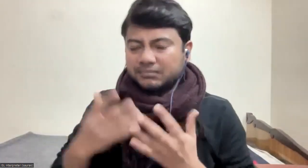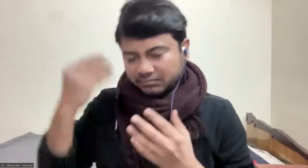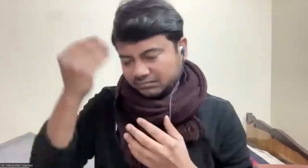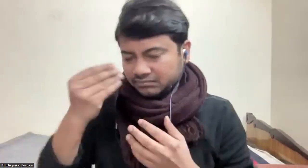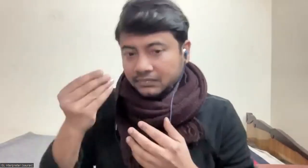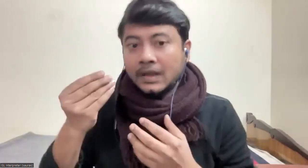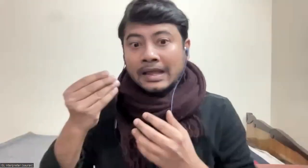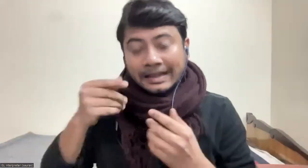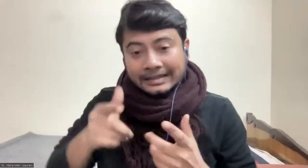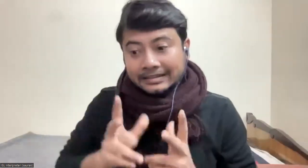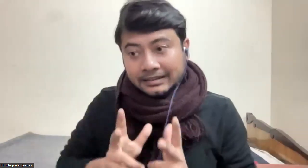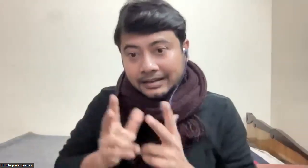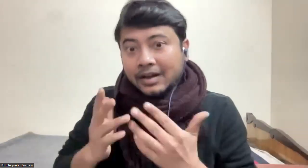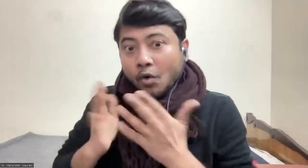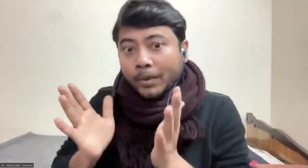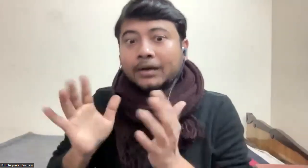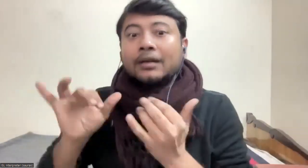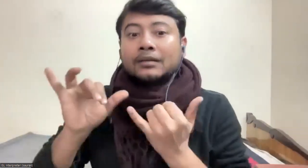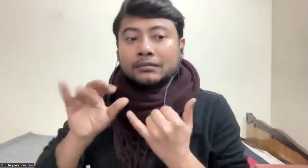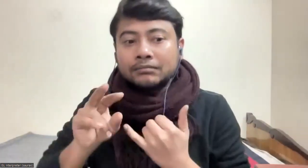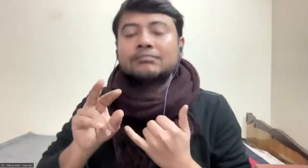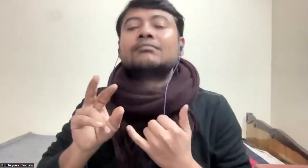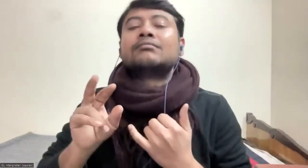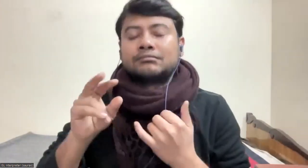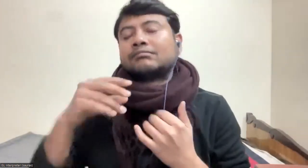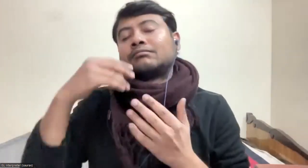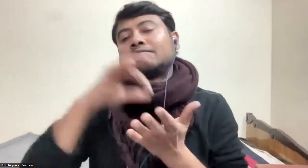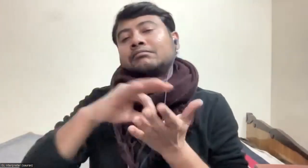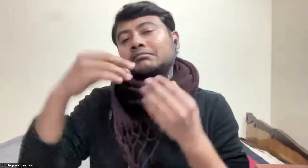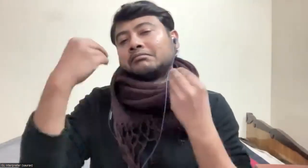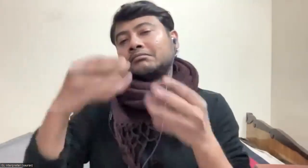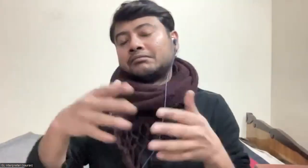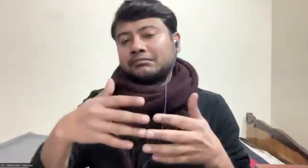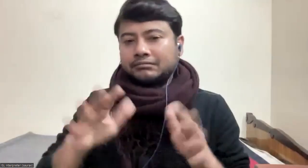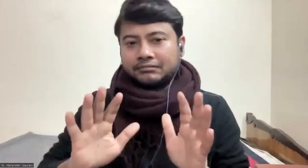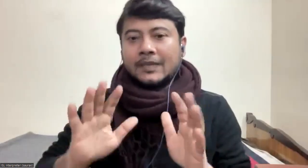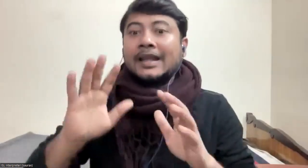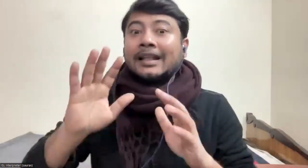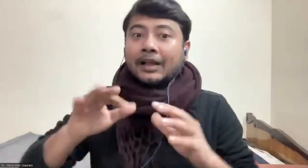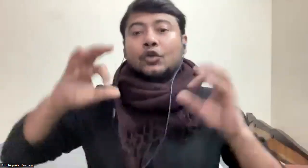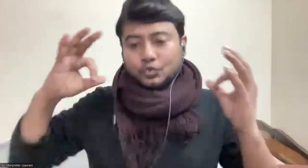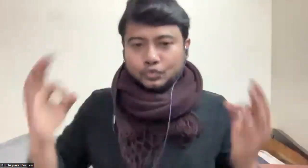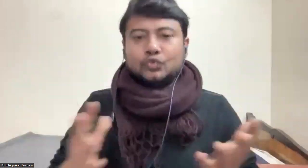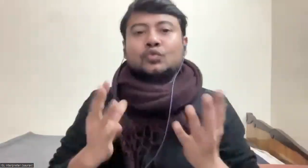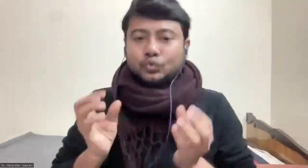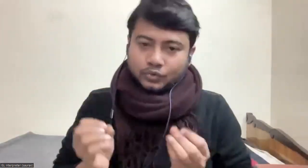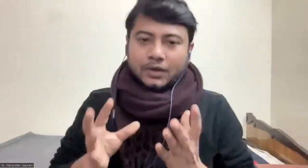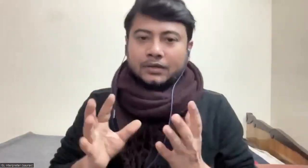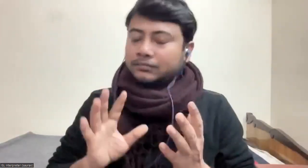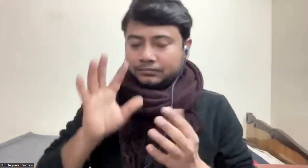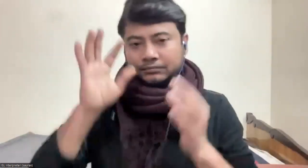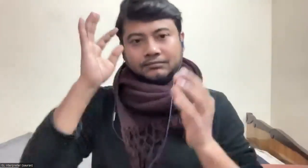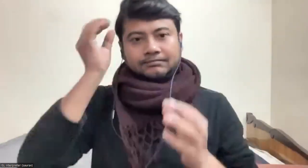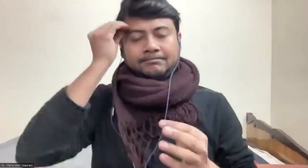forgives you, and then you can start fresh, thinking that no, Krishna has a form. It is not an